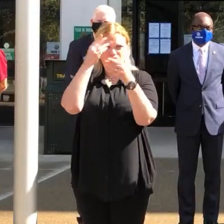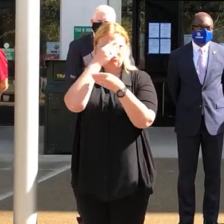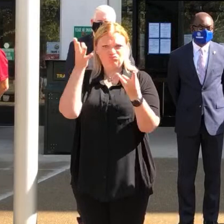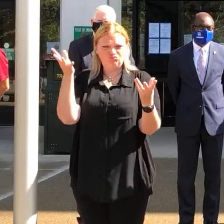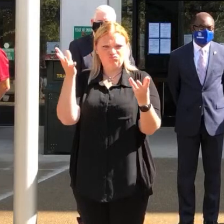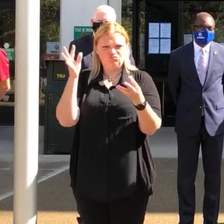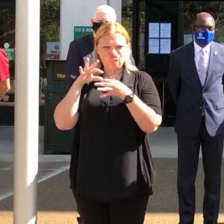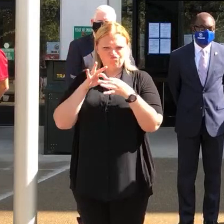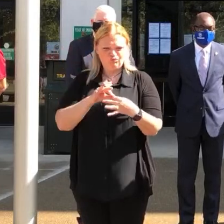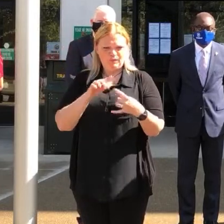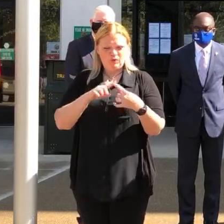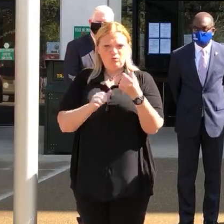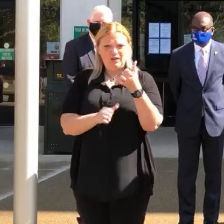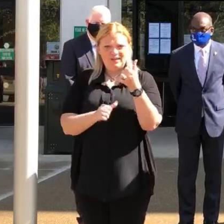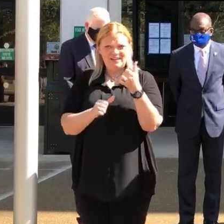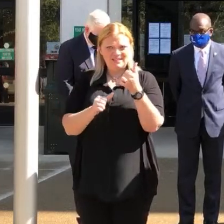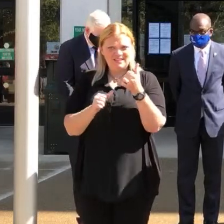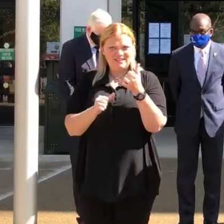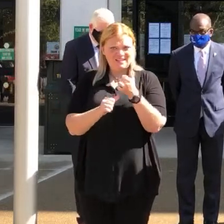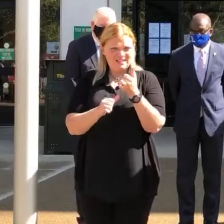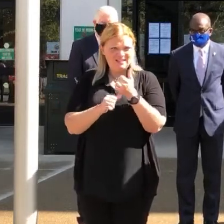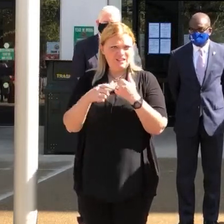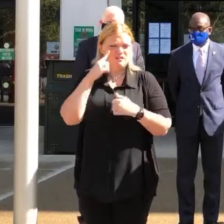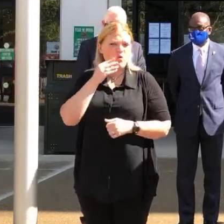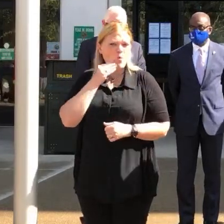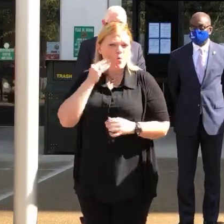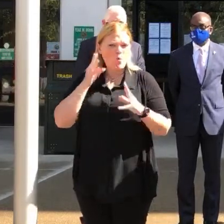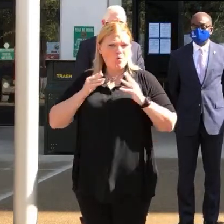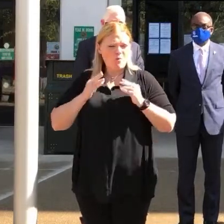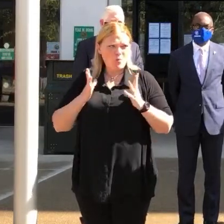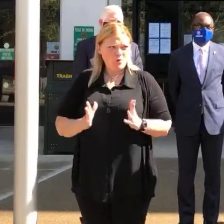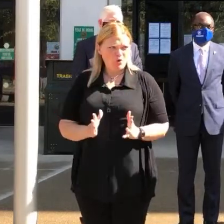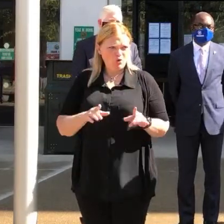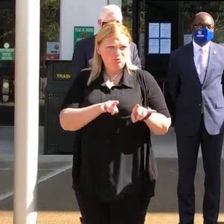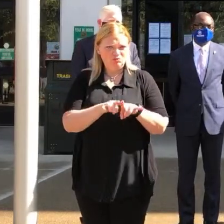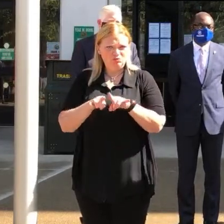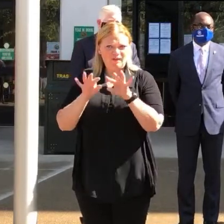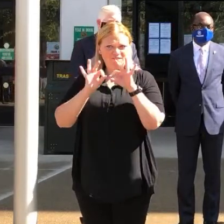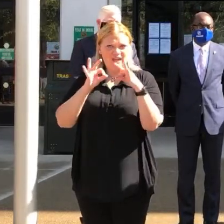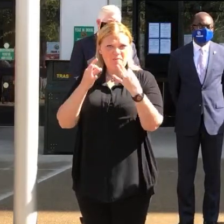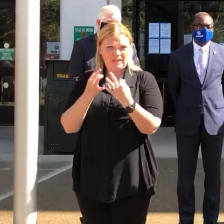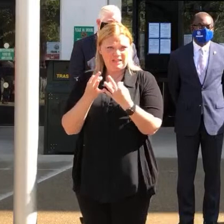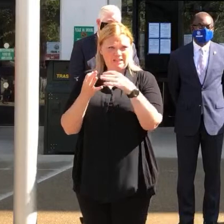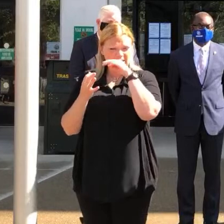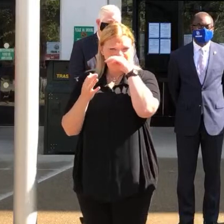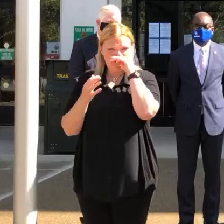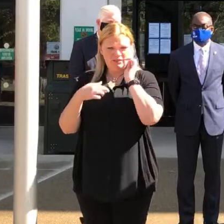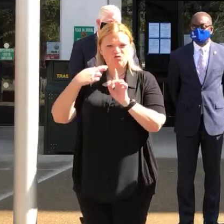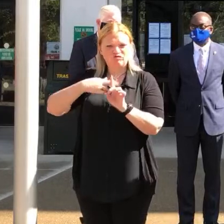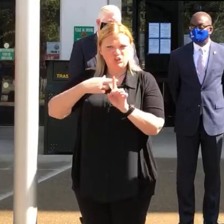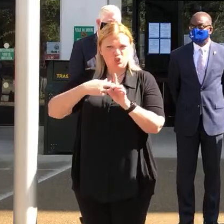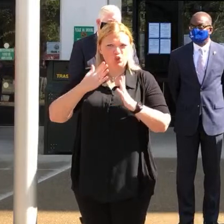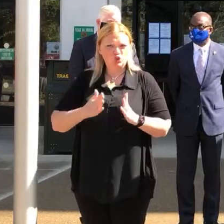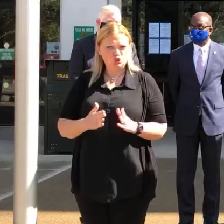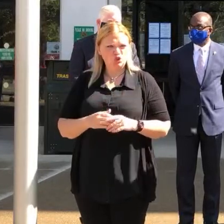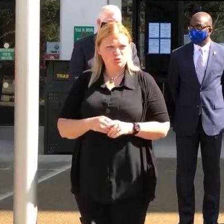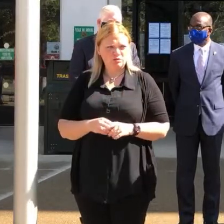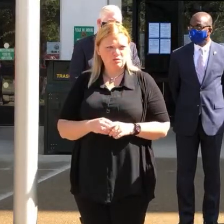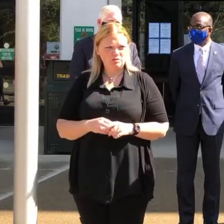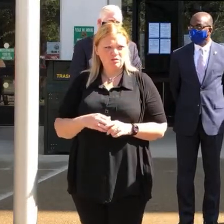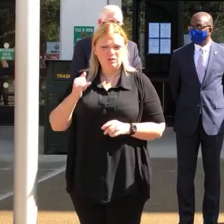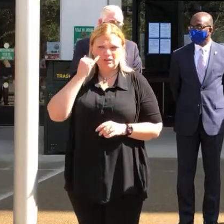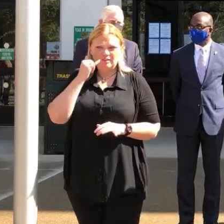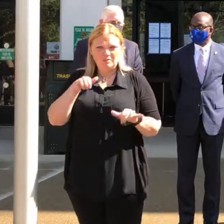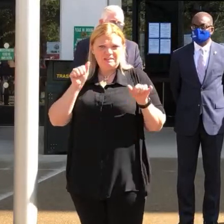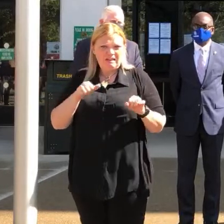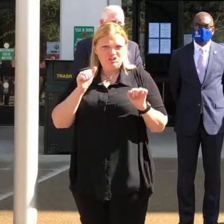regards to assistance for homeowners as well as families that are renters, for those that are